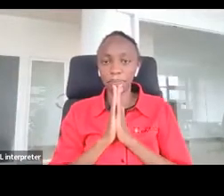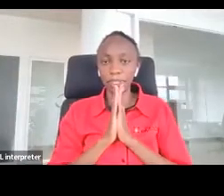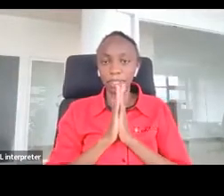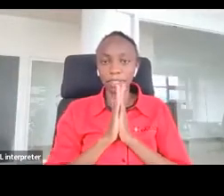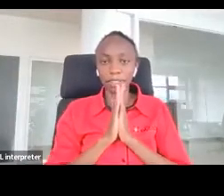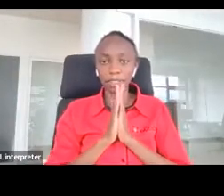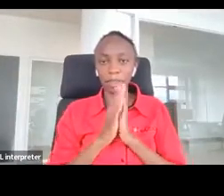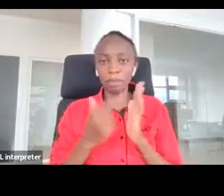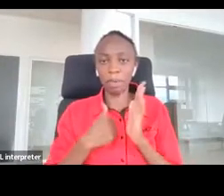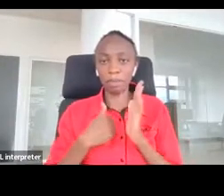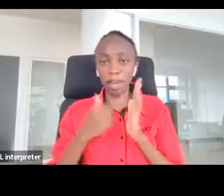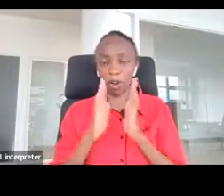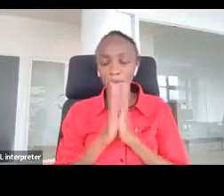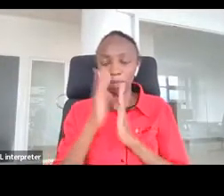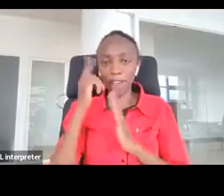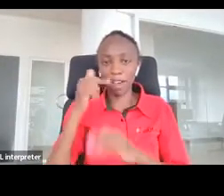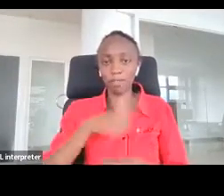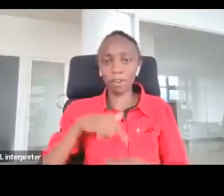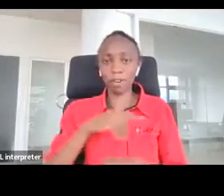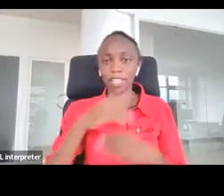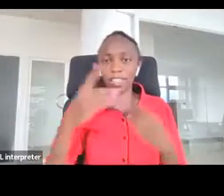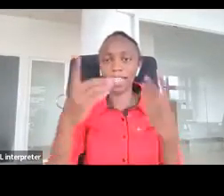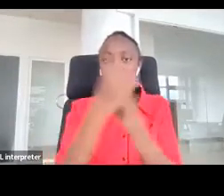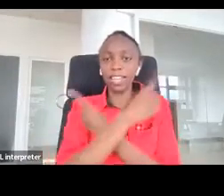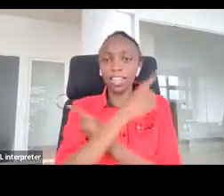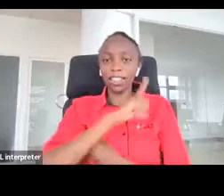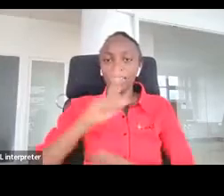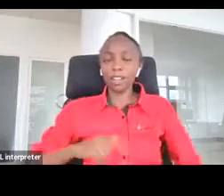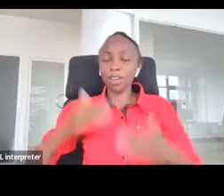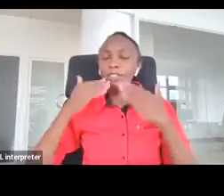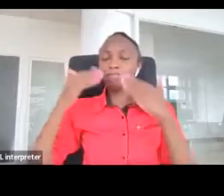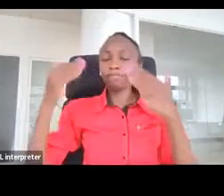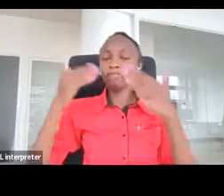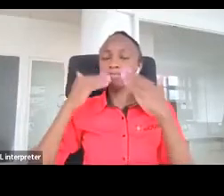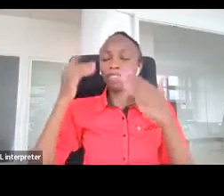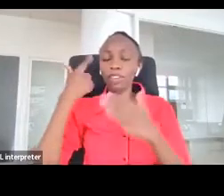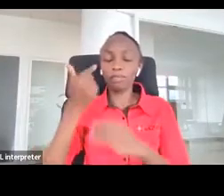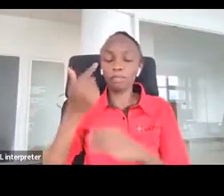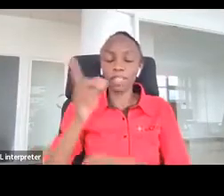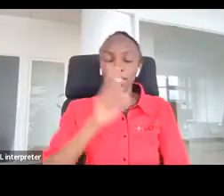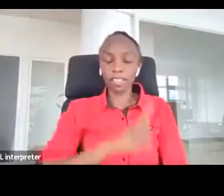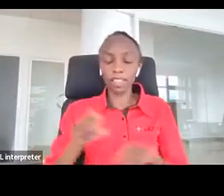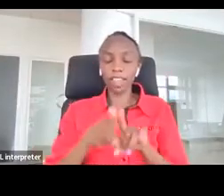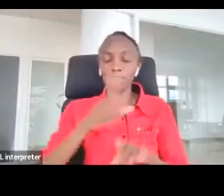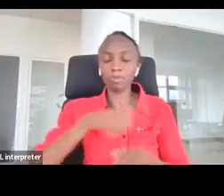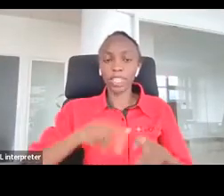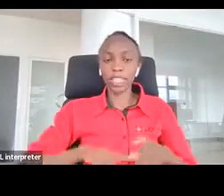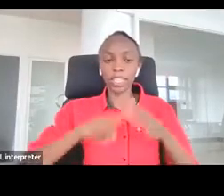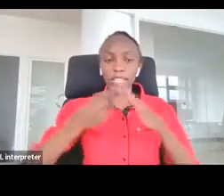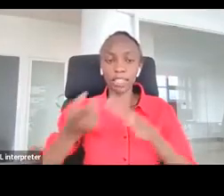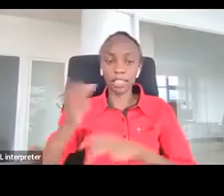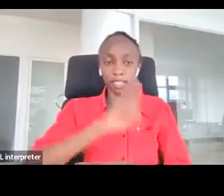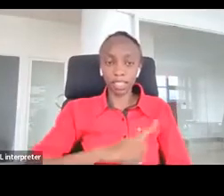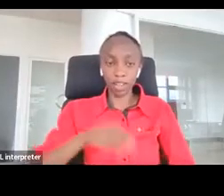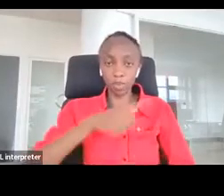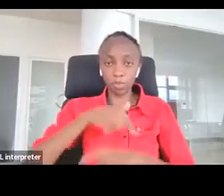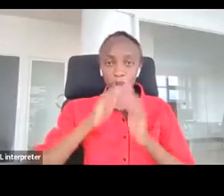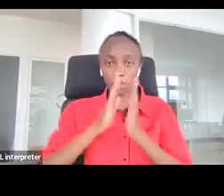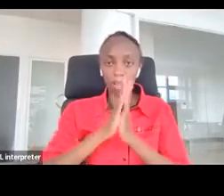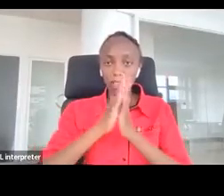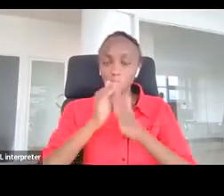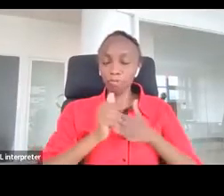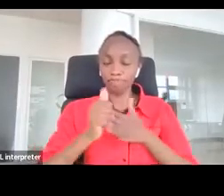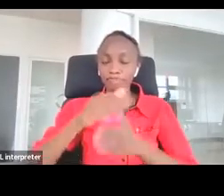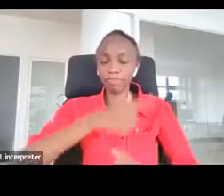prayer on our behalf. Dear Lord, thank you for this day. As we start, we pray that you may go ahead of us and that you